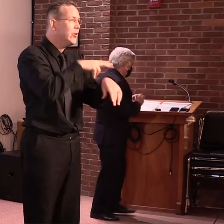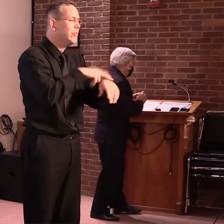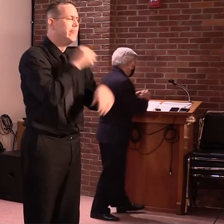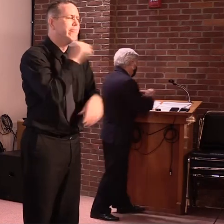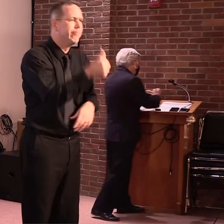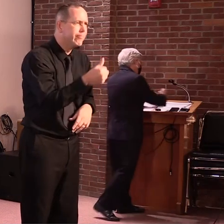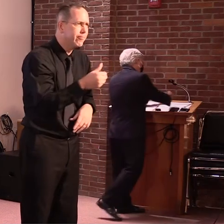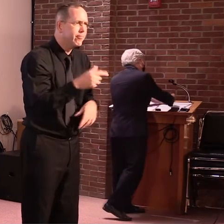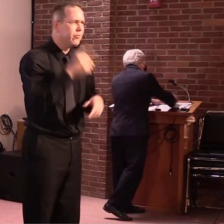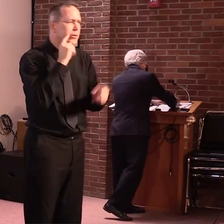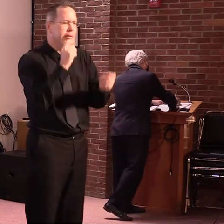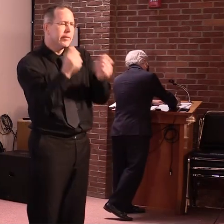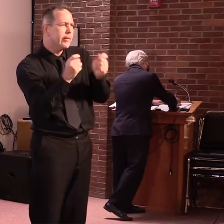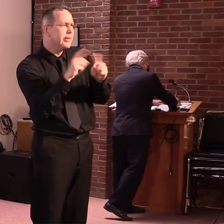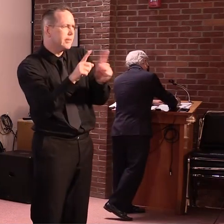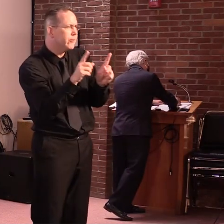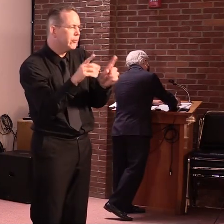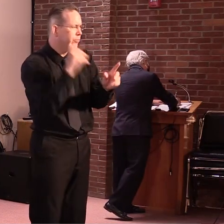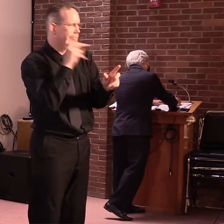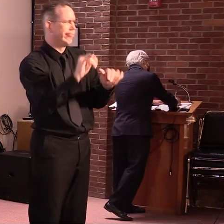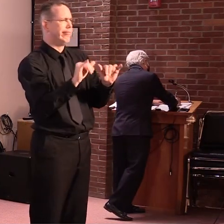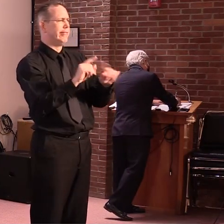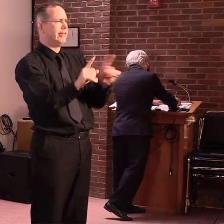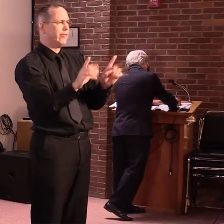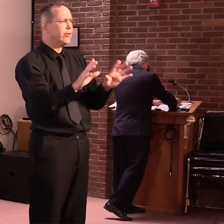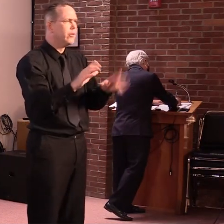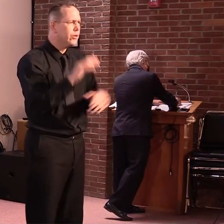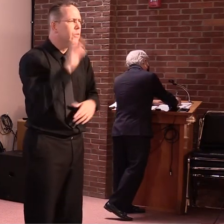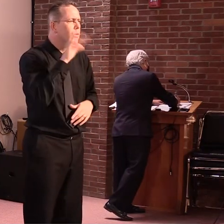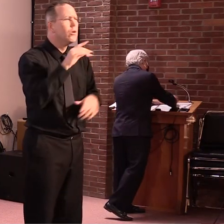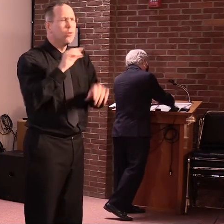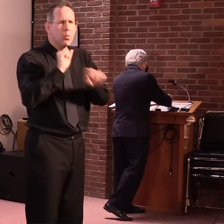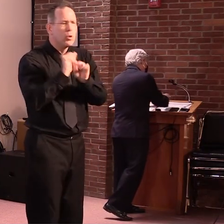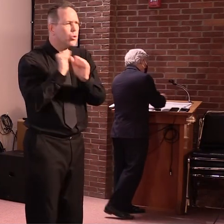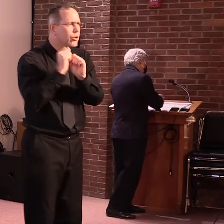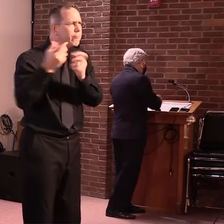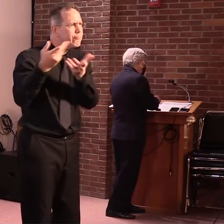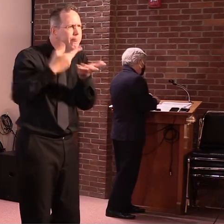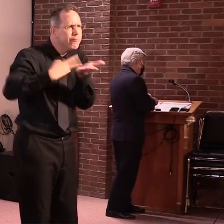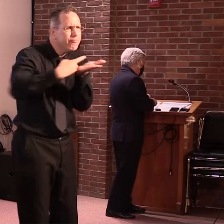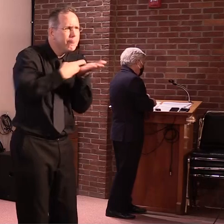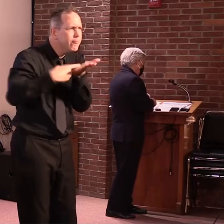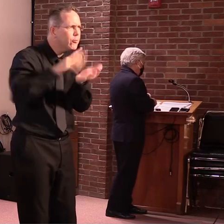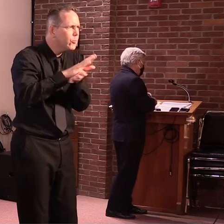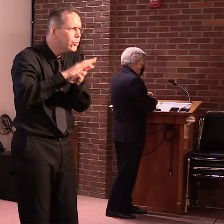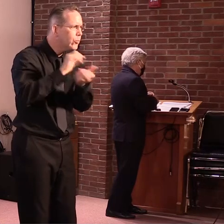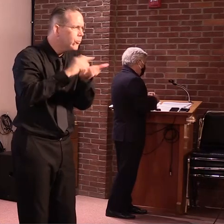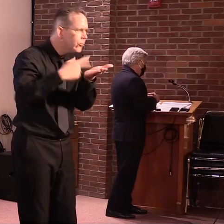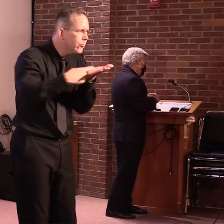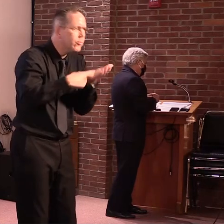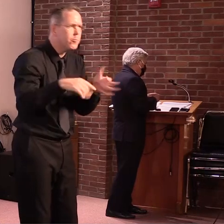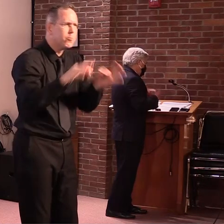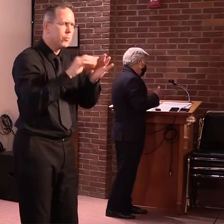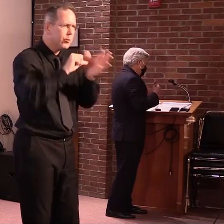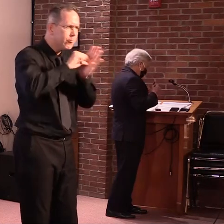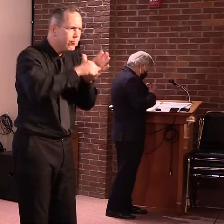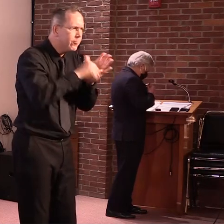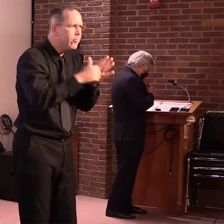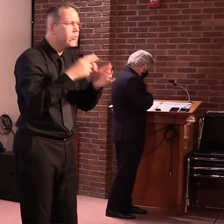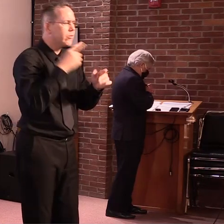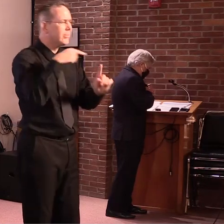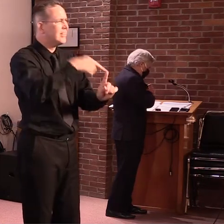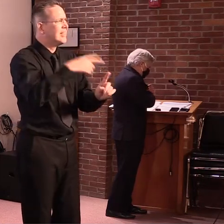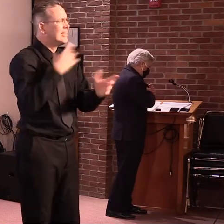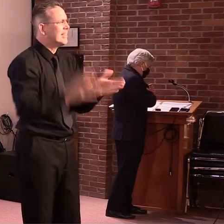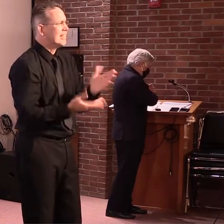need to get through these issues together because we know how vital it is for our kids and their development to move